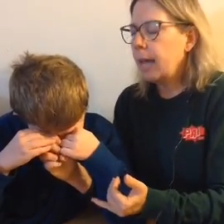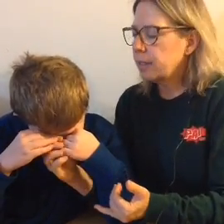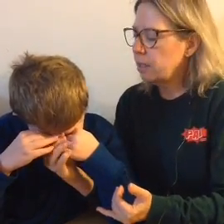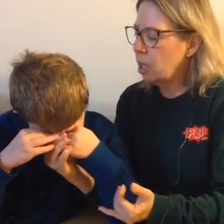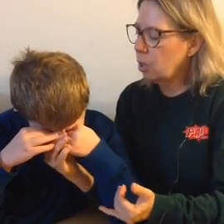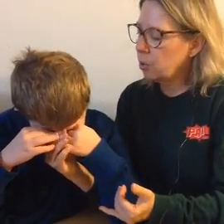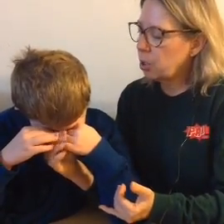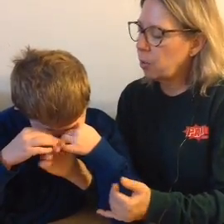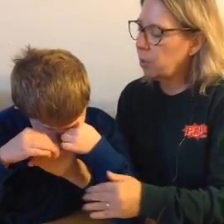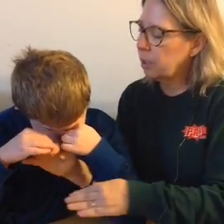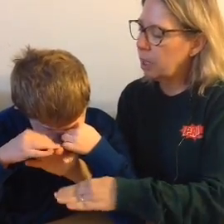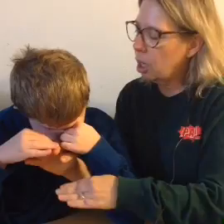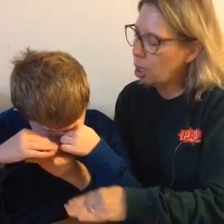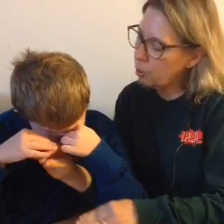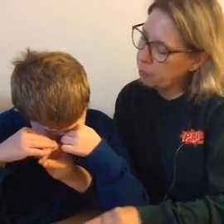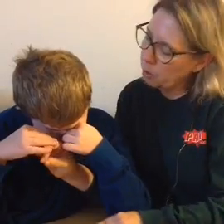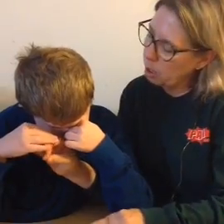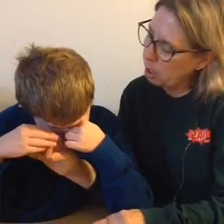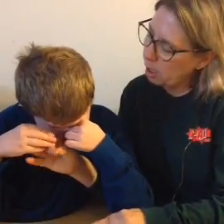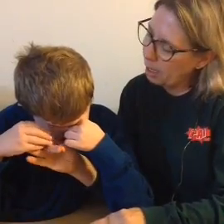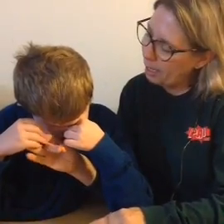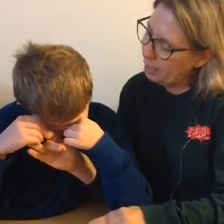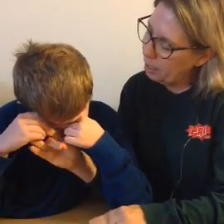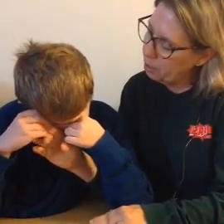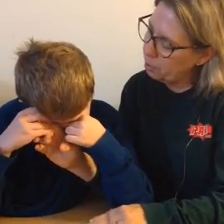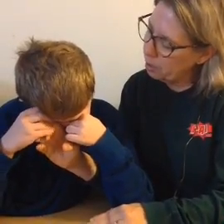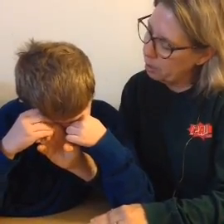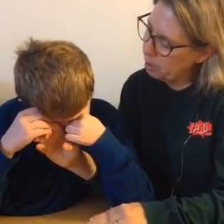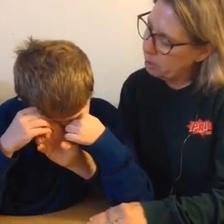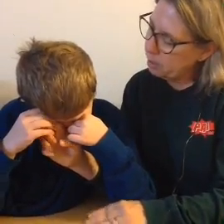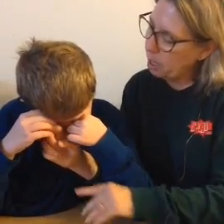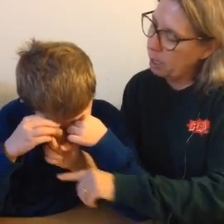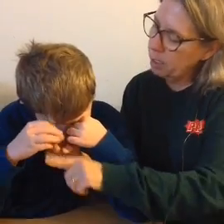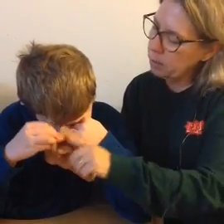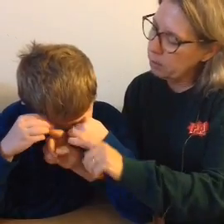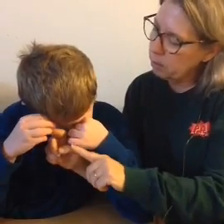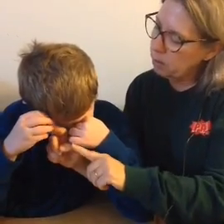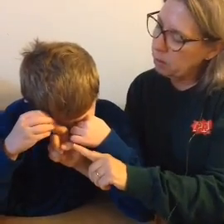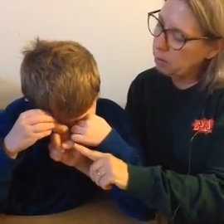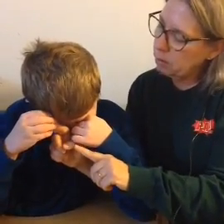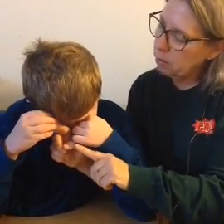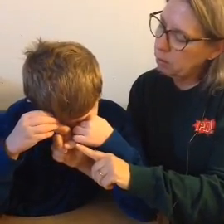Max knows really over 800 signs